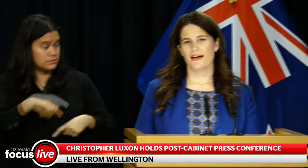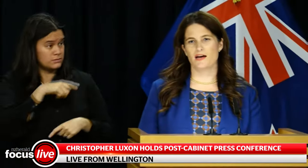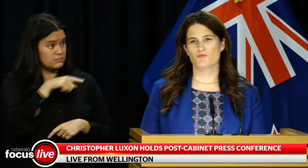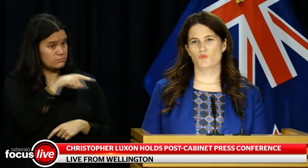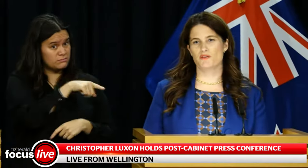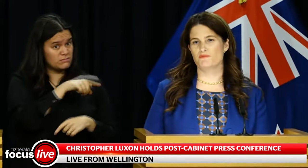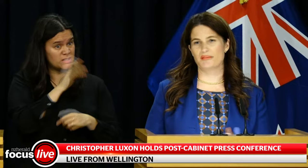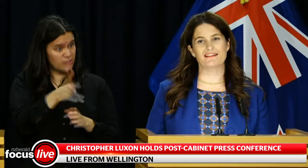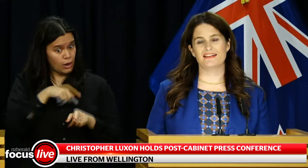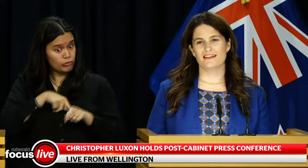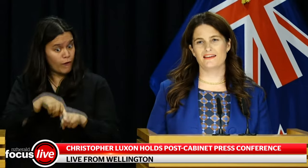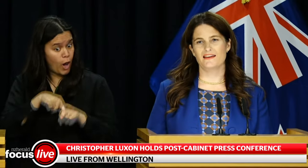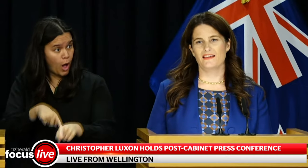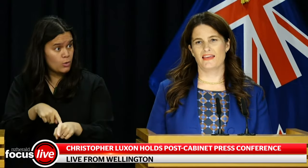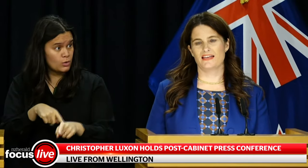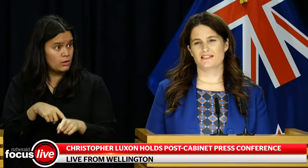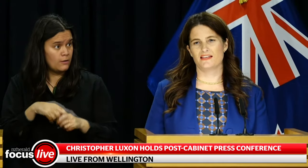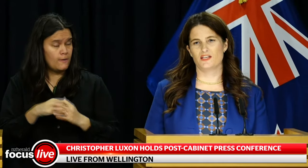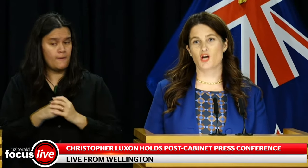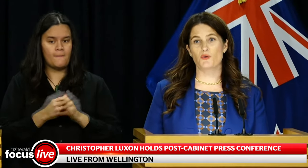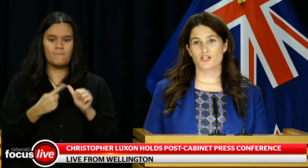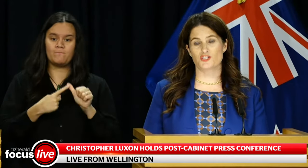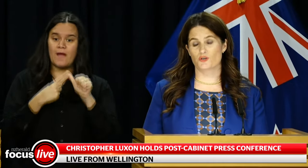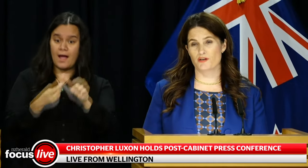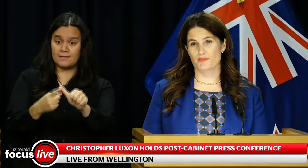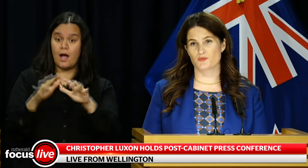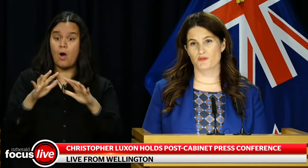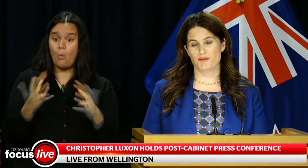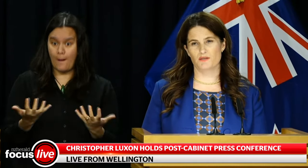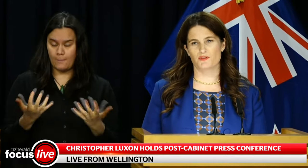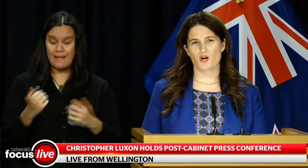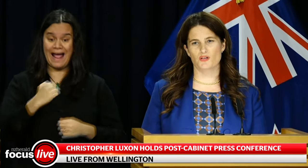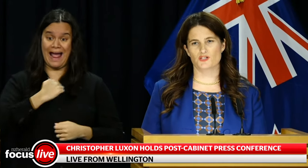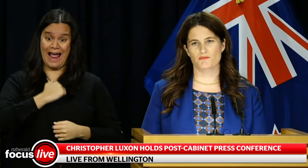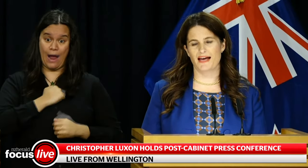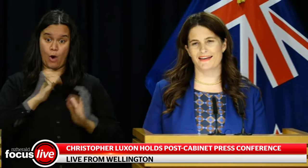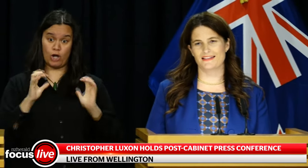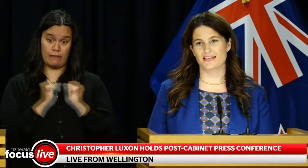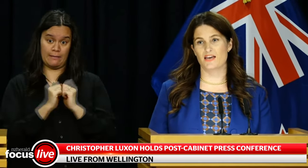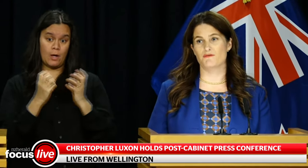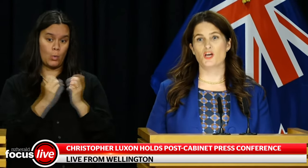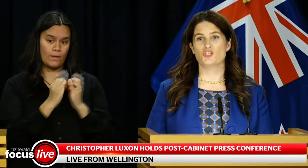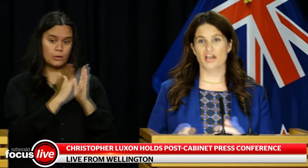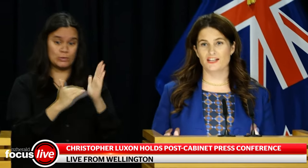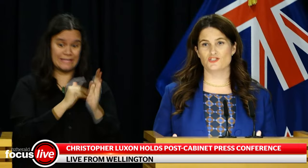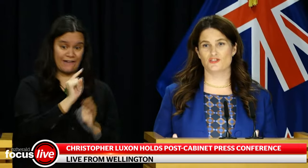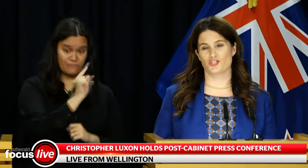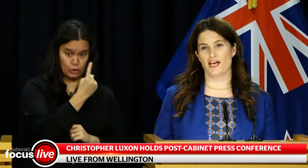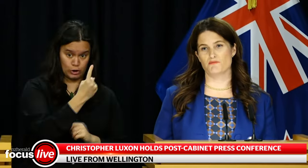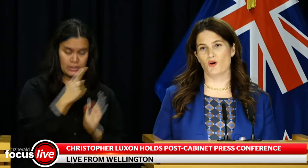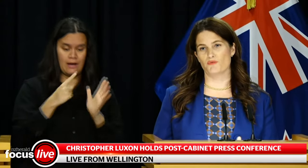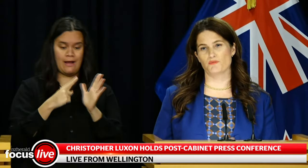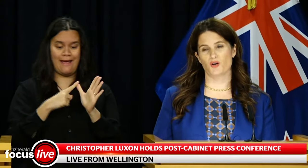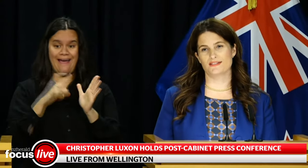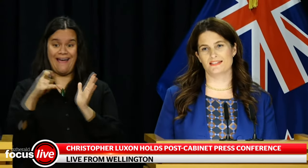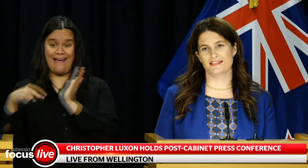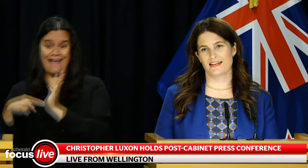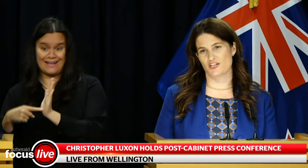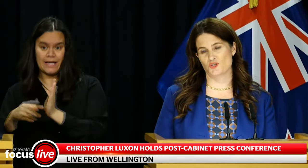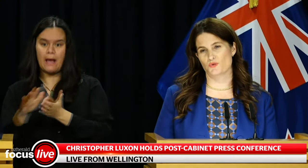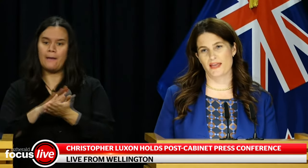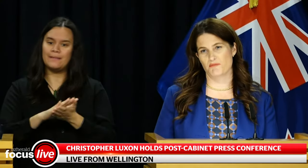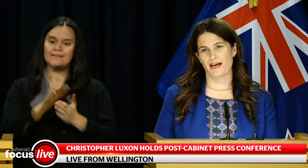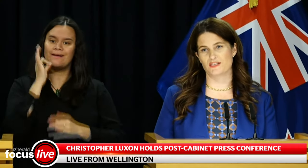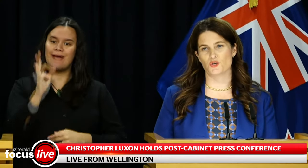first, we've been clear that the coalition agreements we've made with coalition partners have changed the shape of the policies